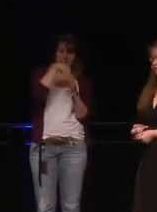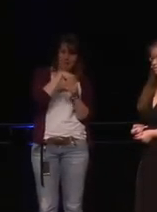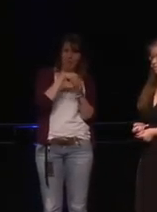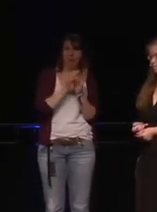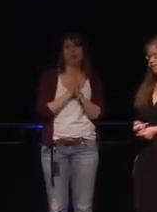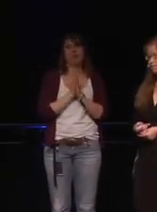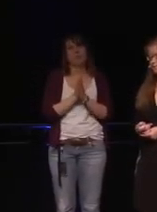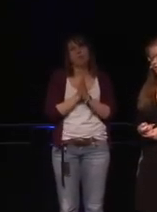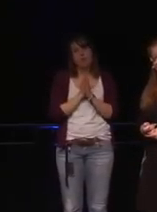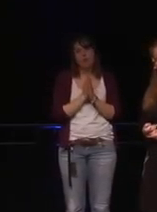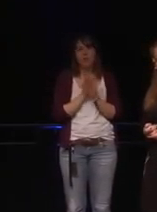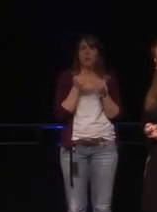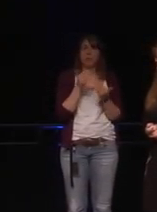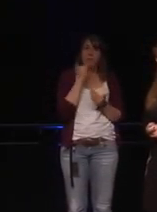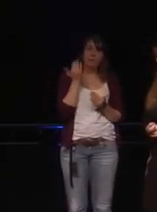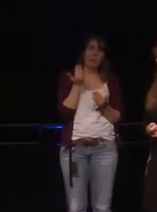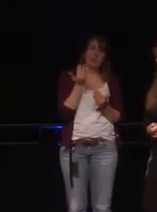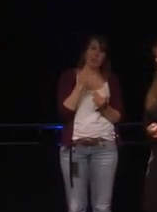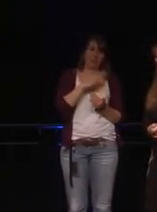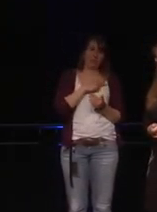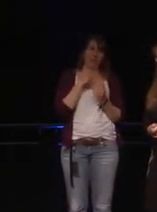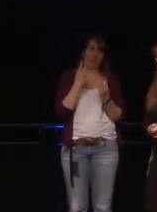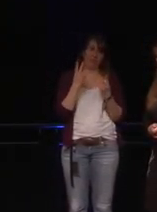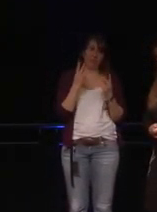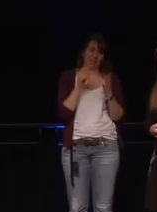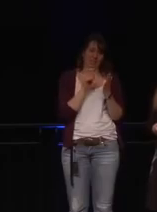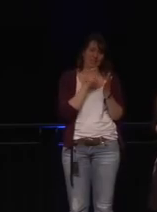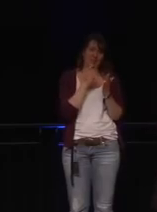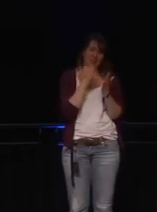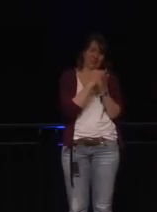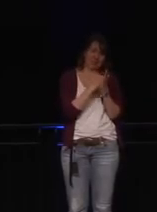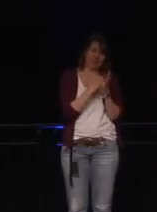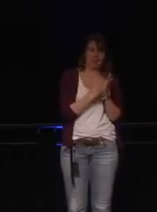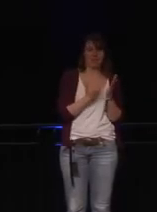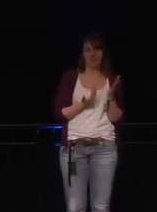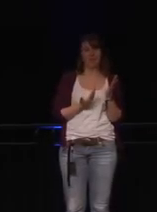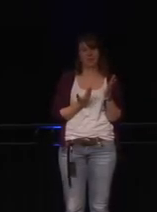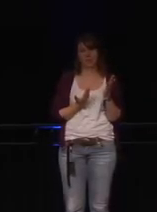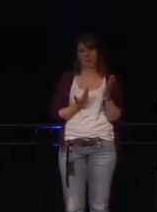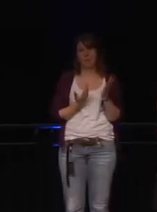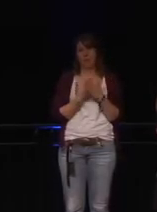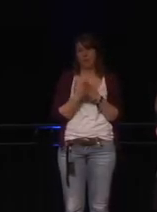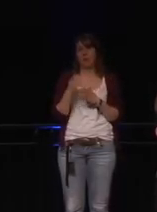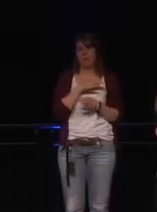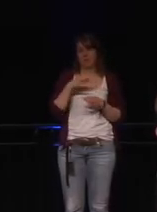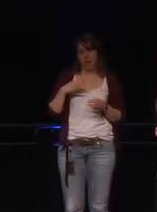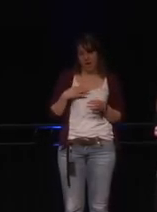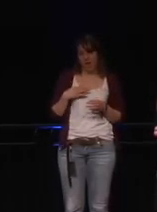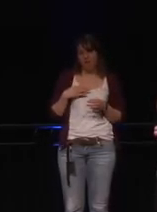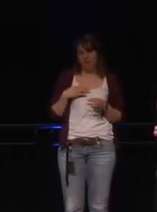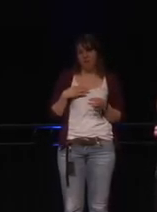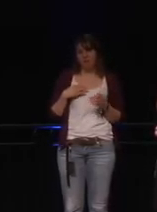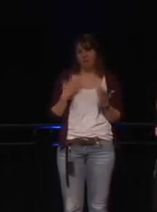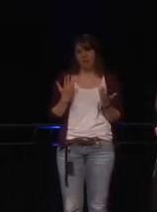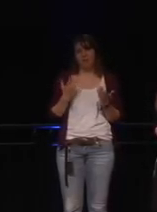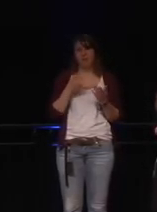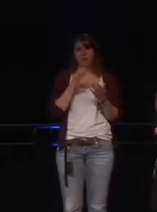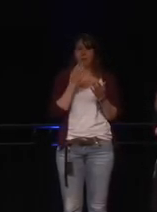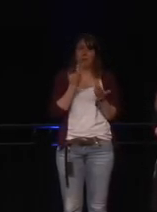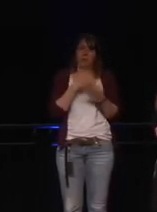Data Protection Regulation, which is coming up in May 2018. And it has included some